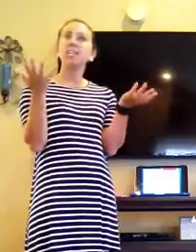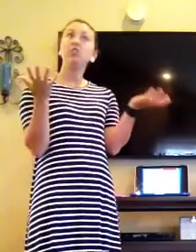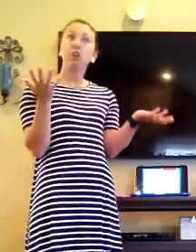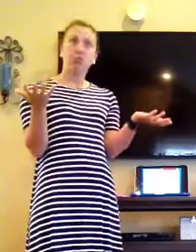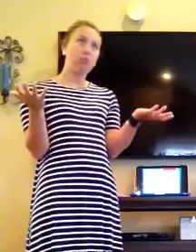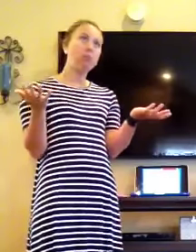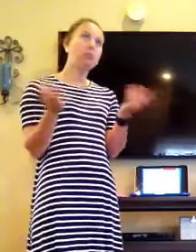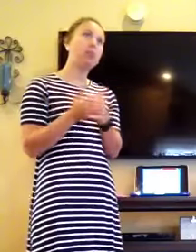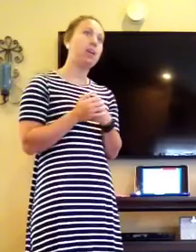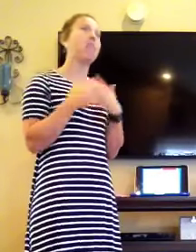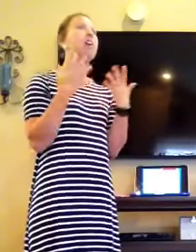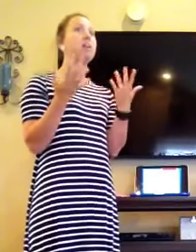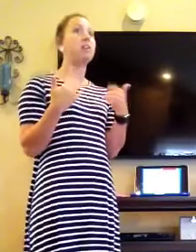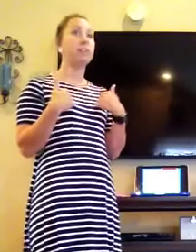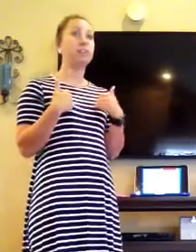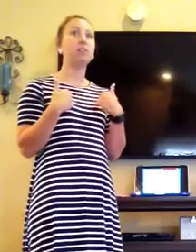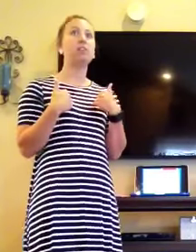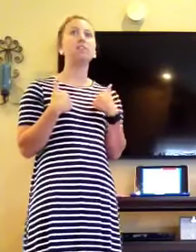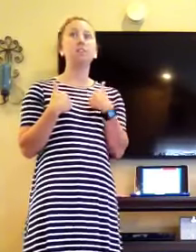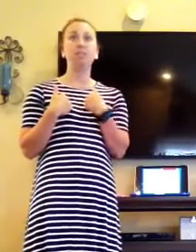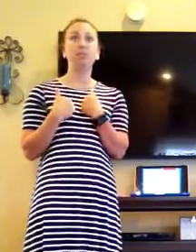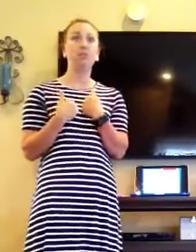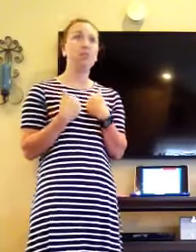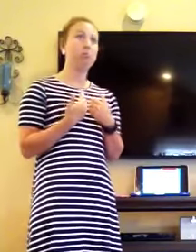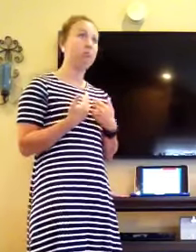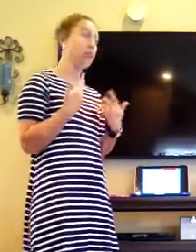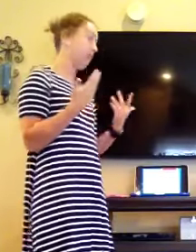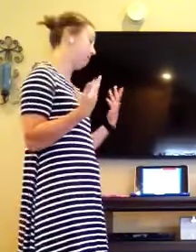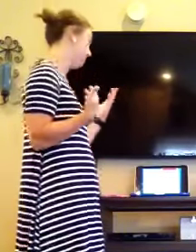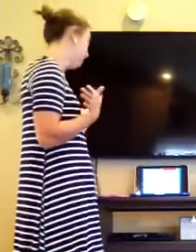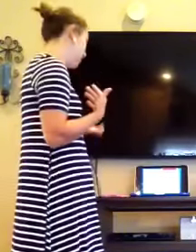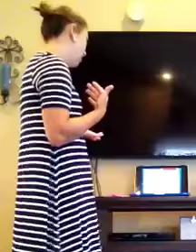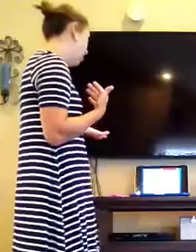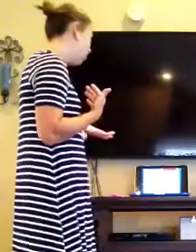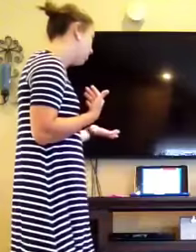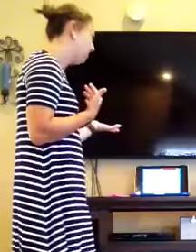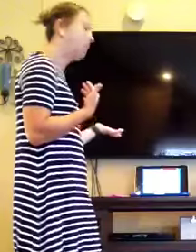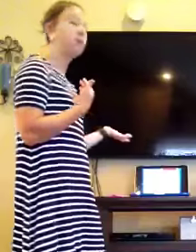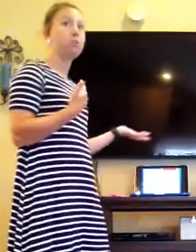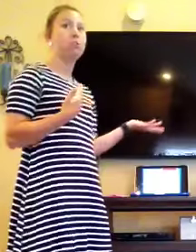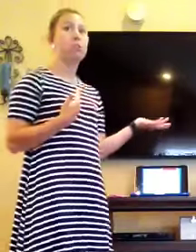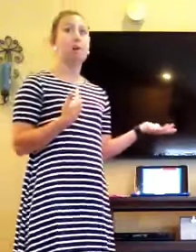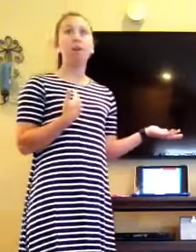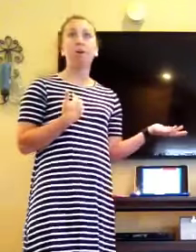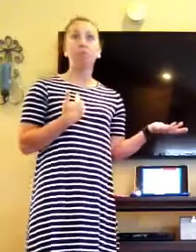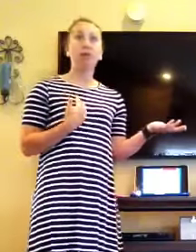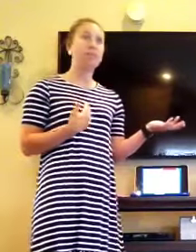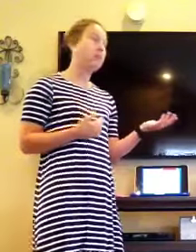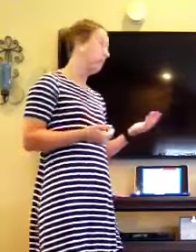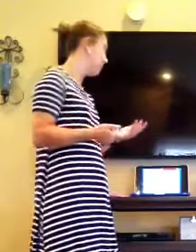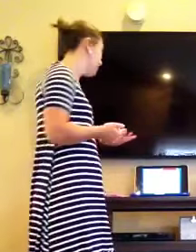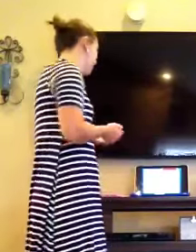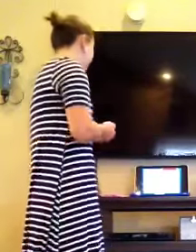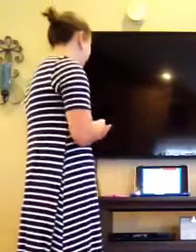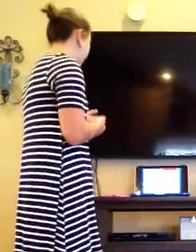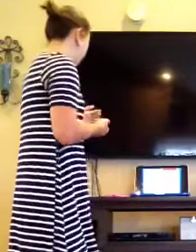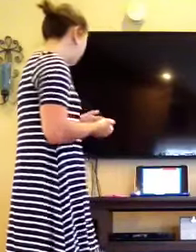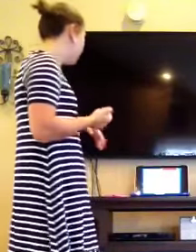19 jobs, and I've got a list of examples that are included in my PowerPoint at the end. You're